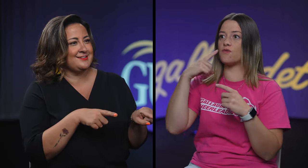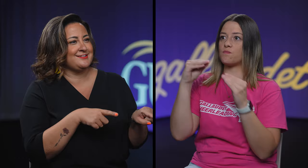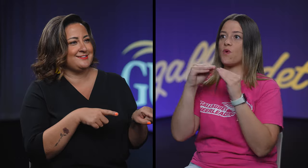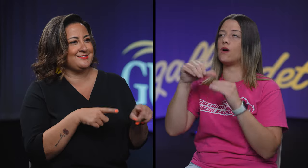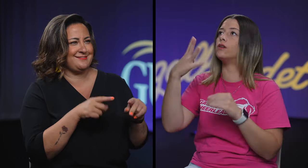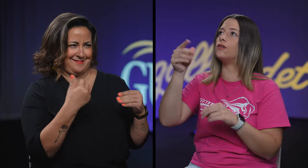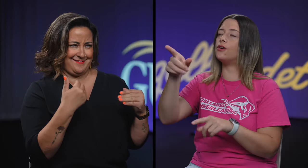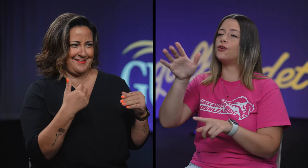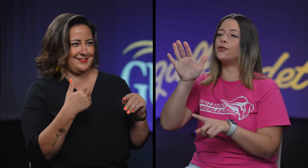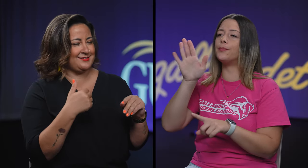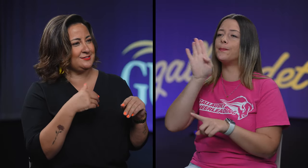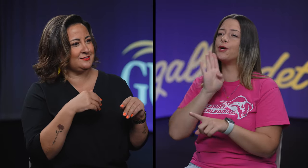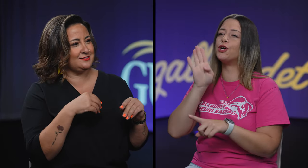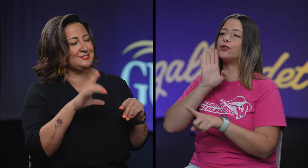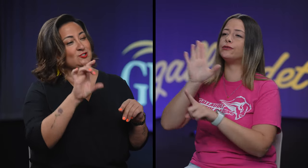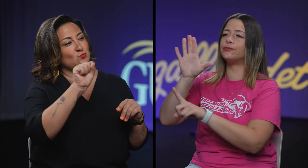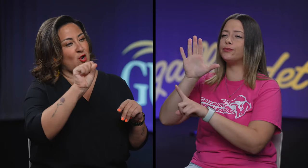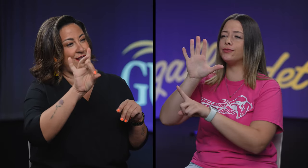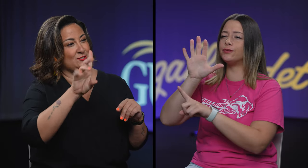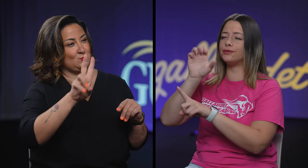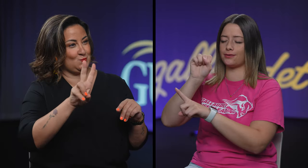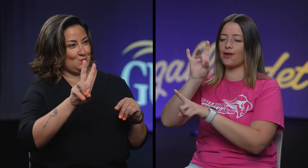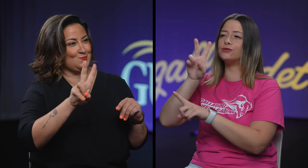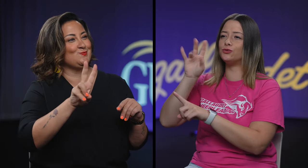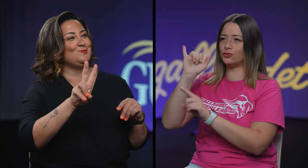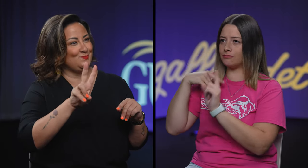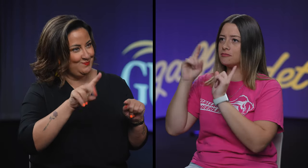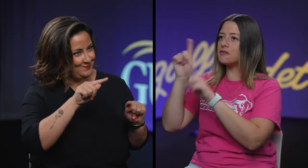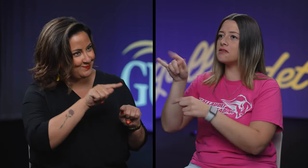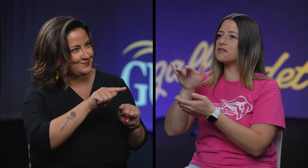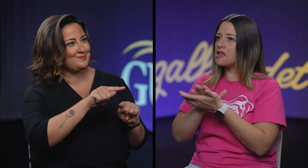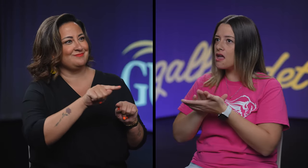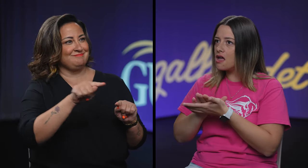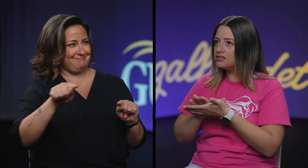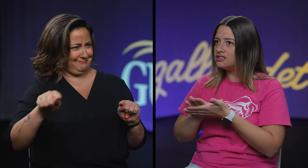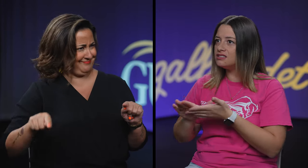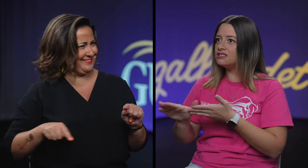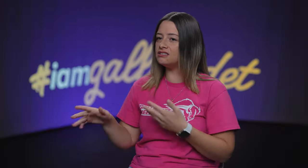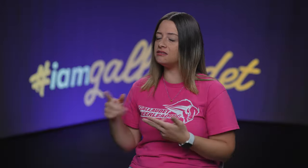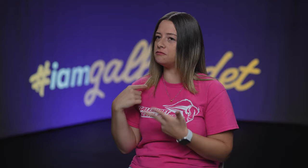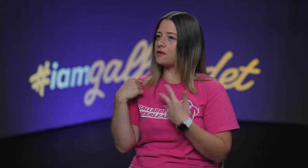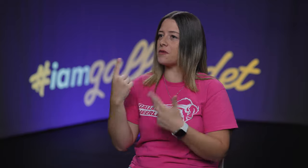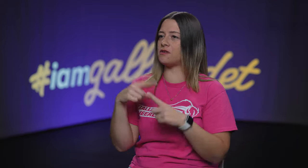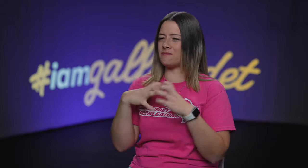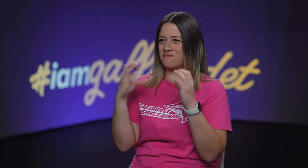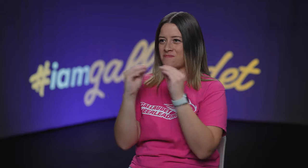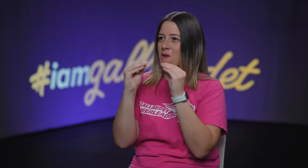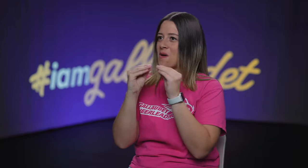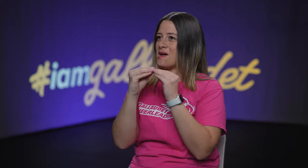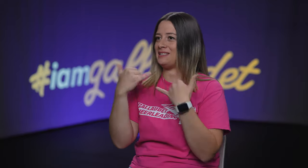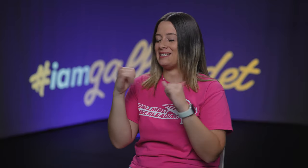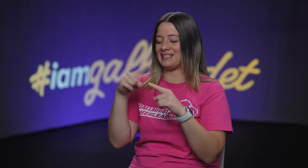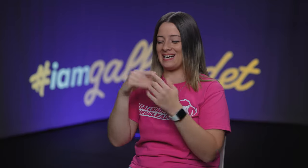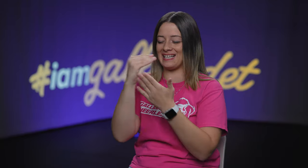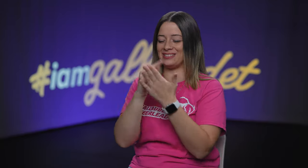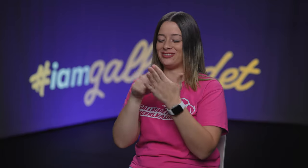but I've heard of more like the brewery. Streetcar 82. Yes, I've been there and it's nice, but I still have more places on my list to check